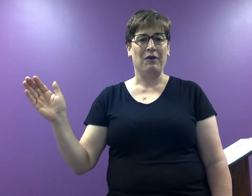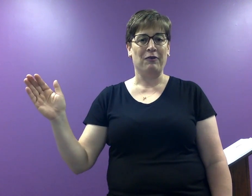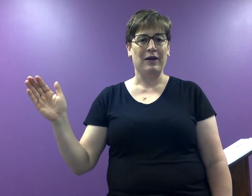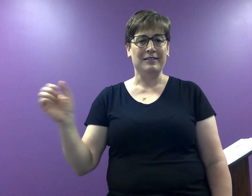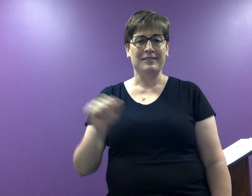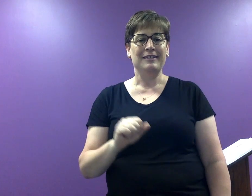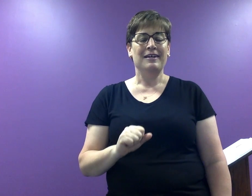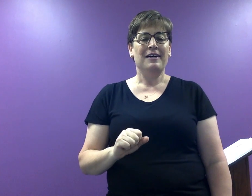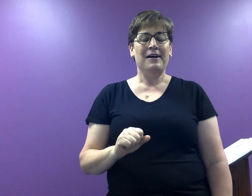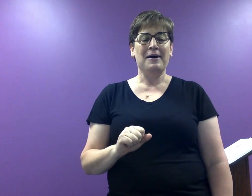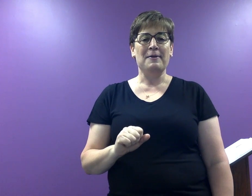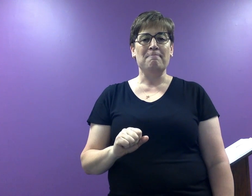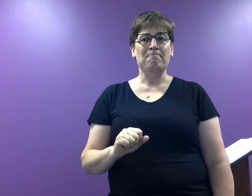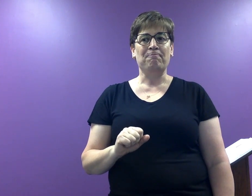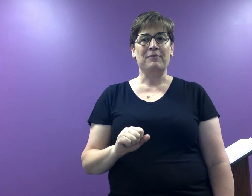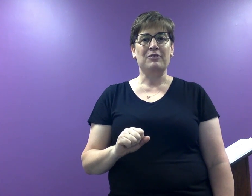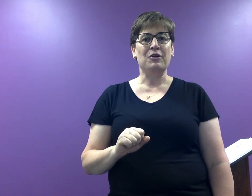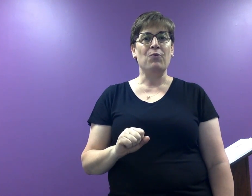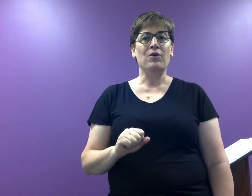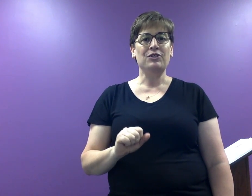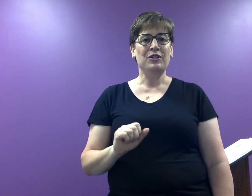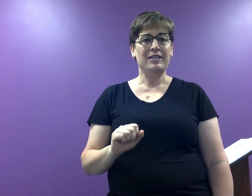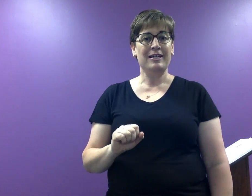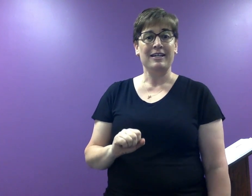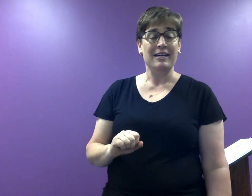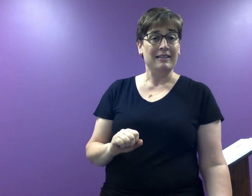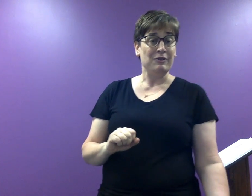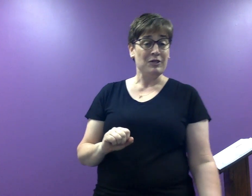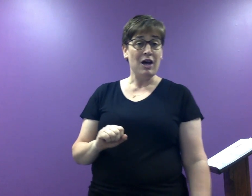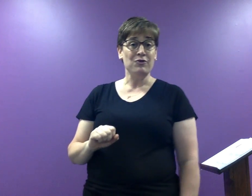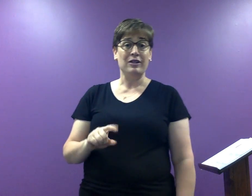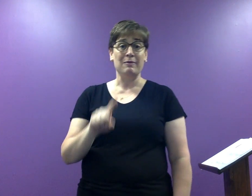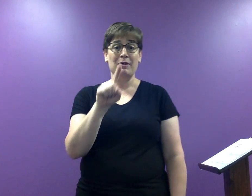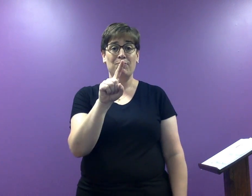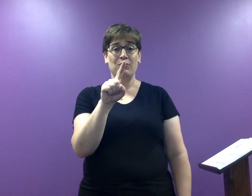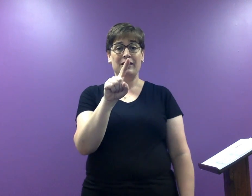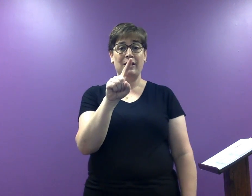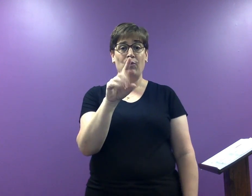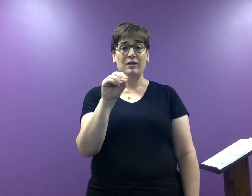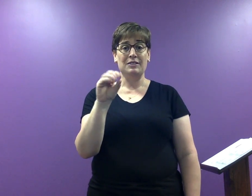the rest. So once you get to 99, then there's 100, and people would think 100.